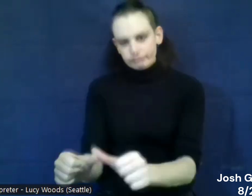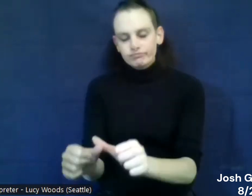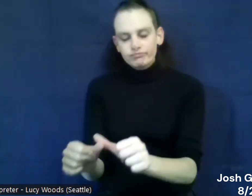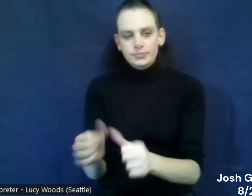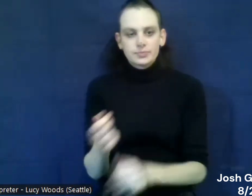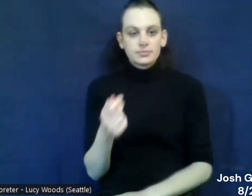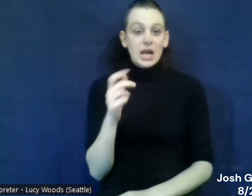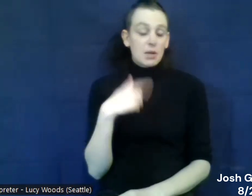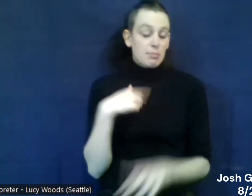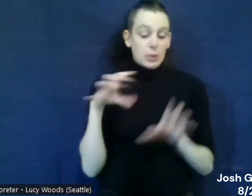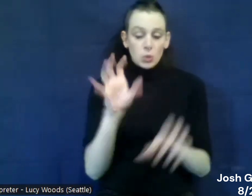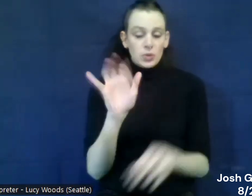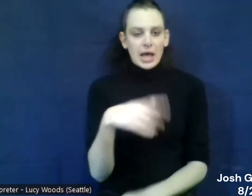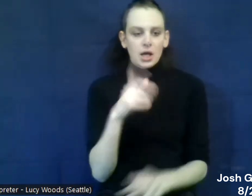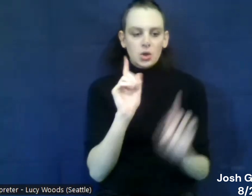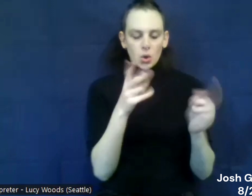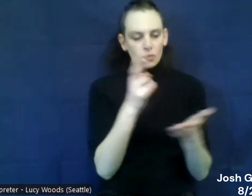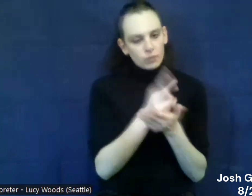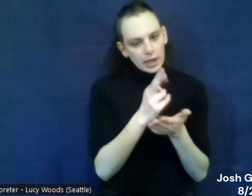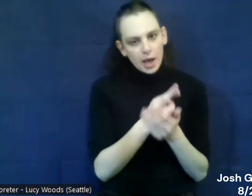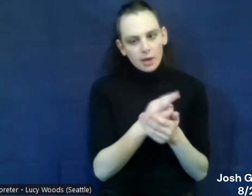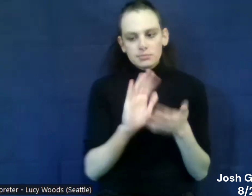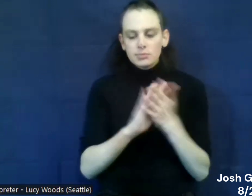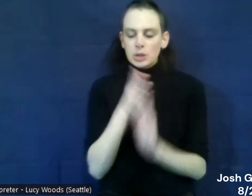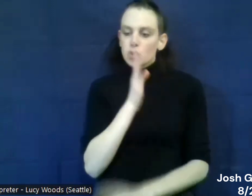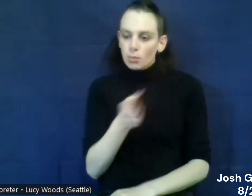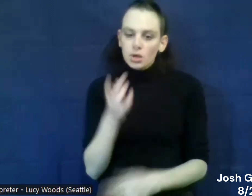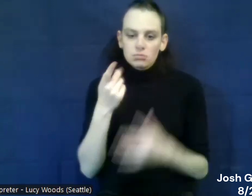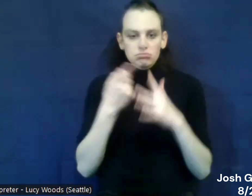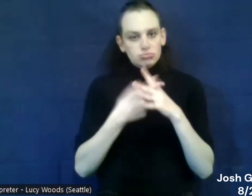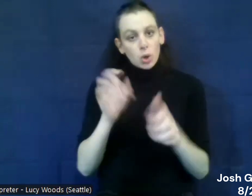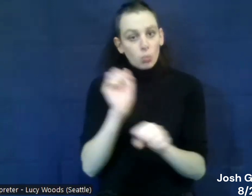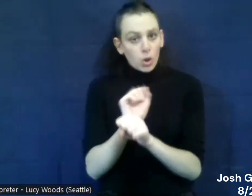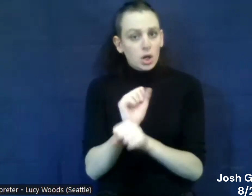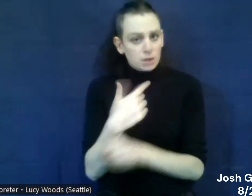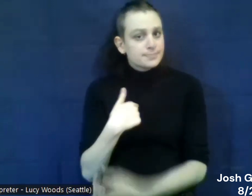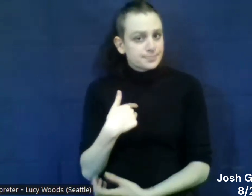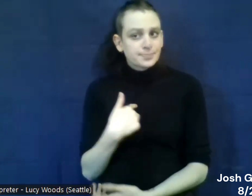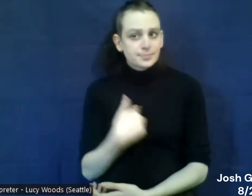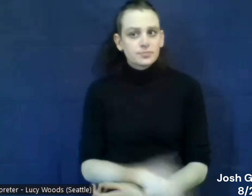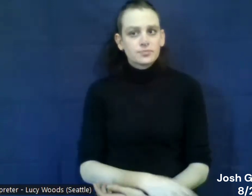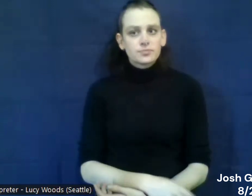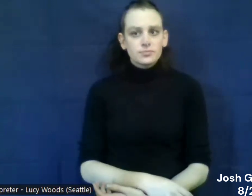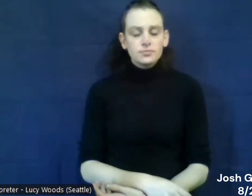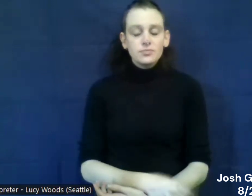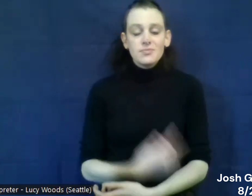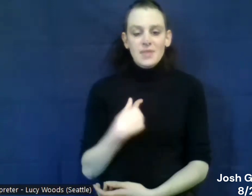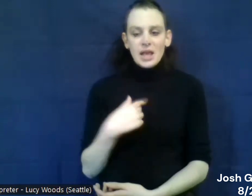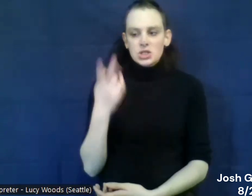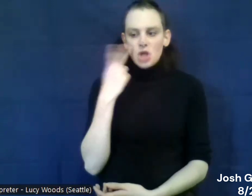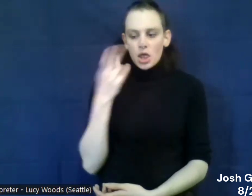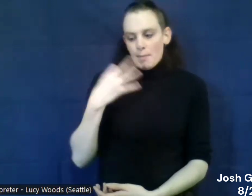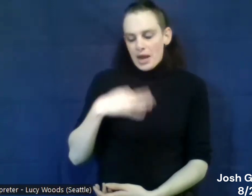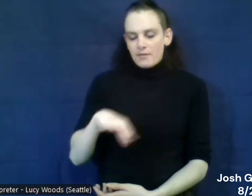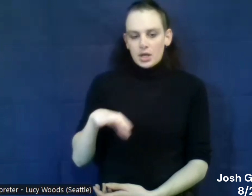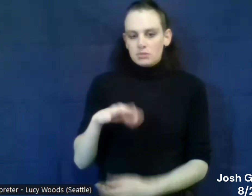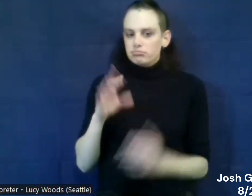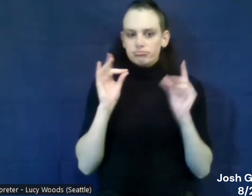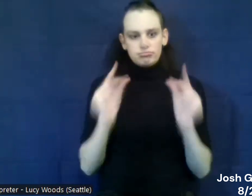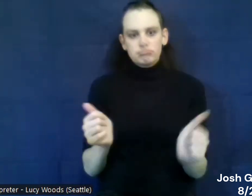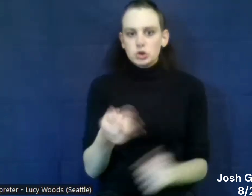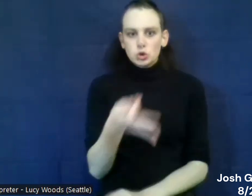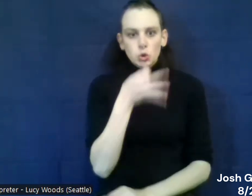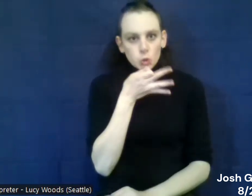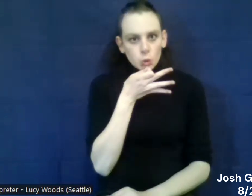treatment. I got sober and I started doing the work. And I saw the benefits pretty much immediately. I mean,